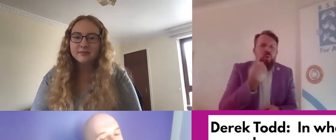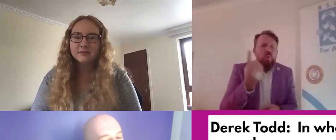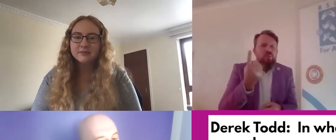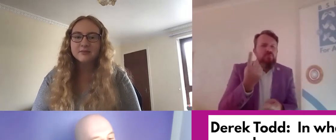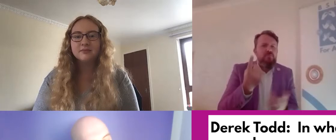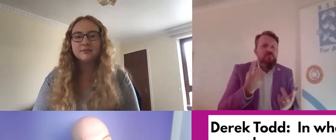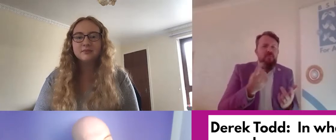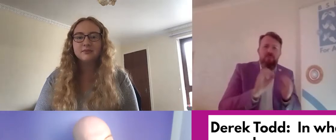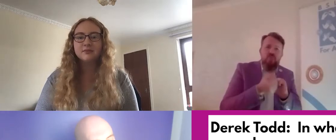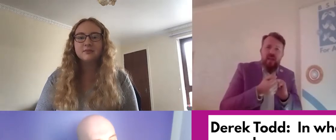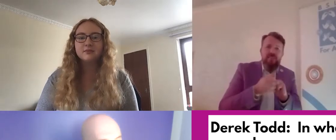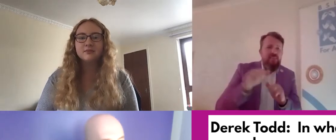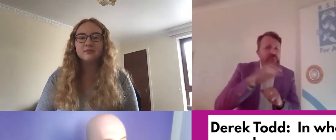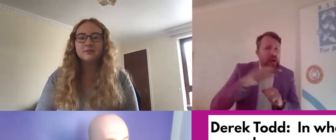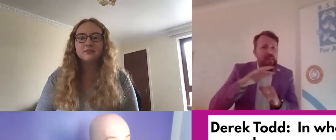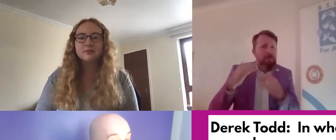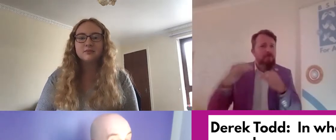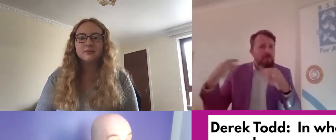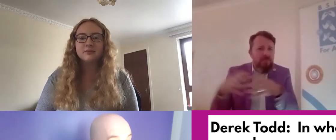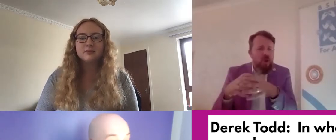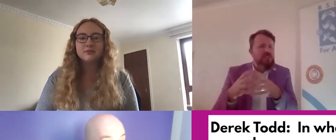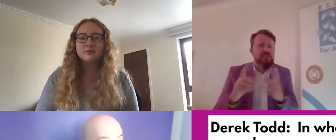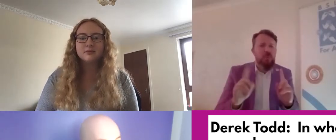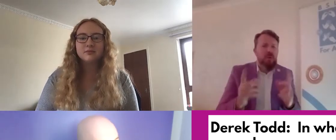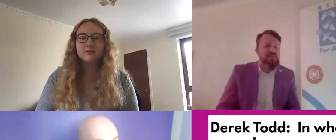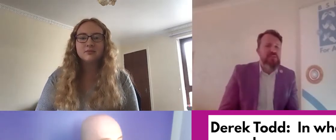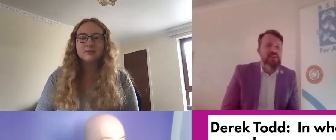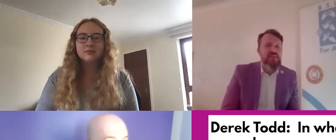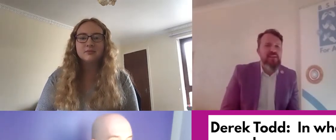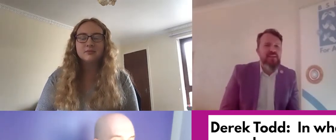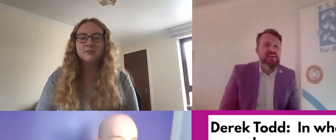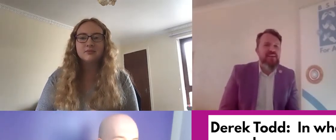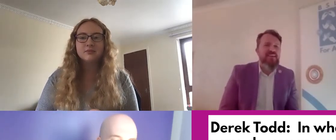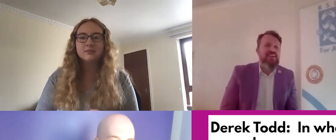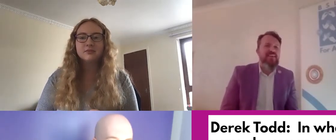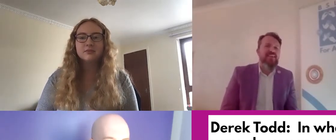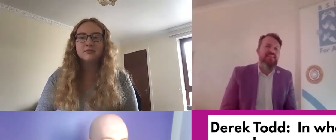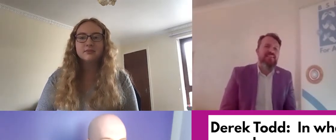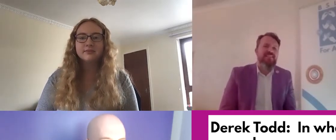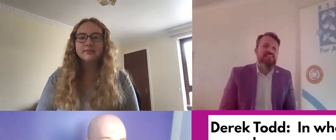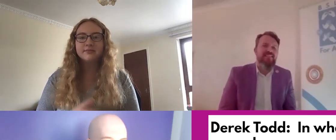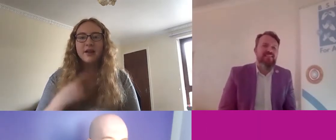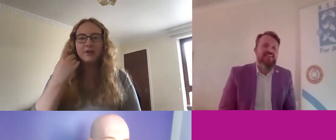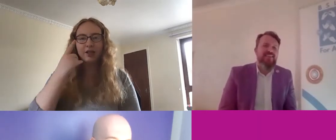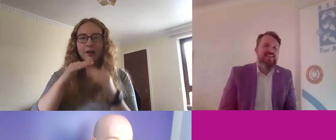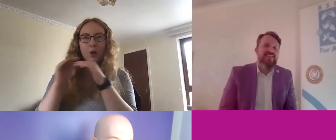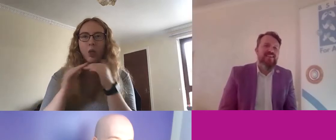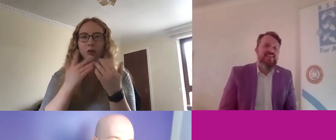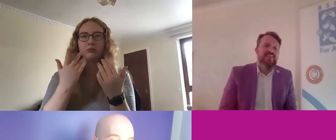In what way do you mean, Abbie? In what way? Do you mean between your friends and family, between public bodies, or